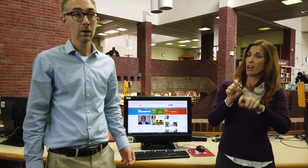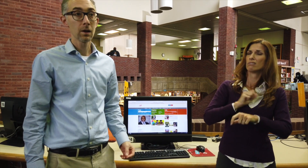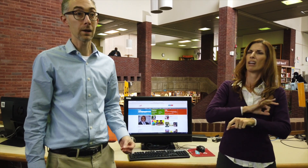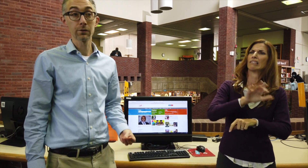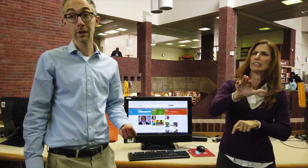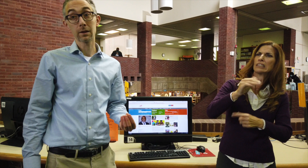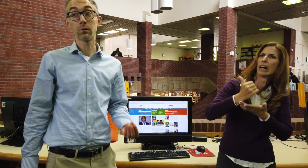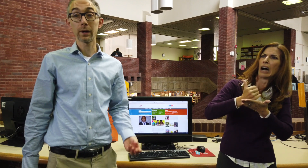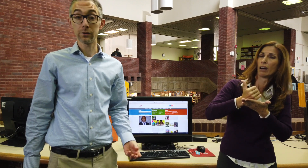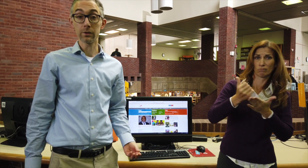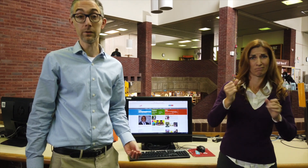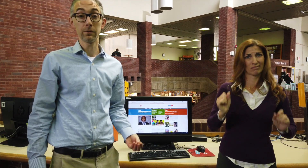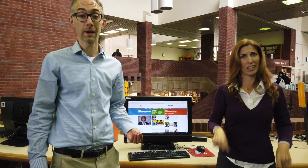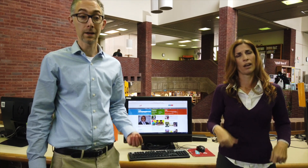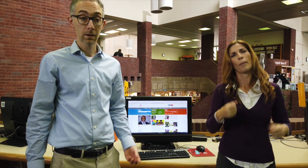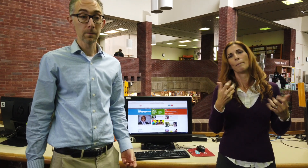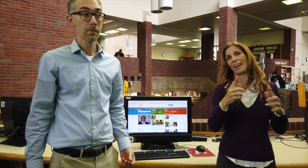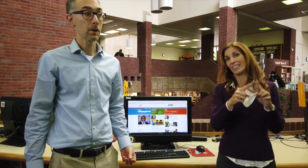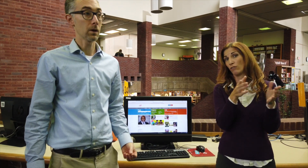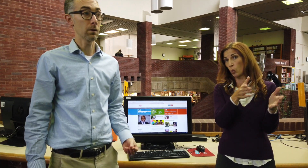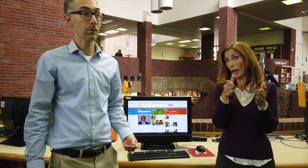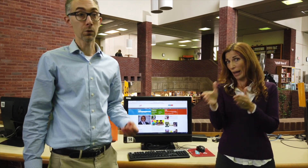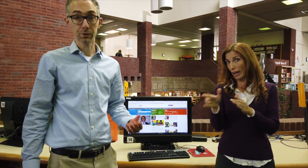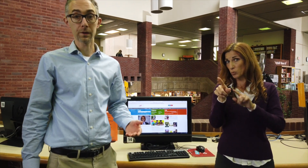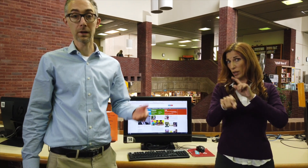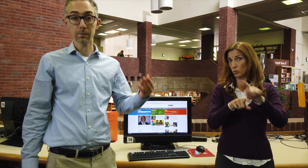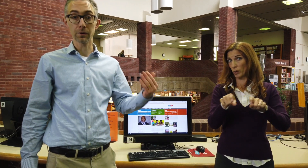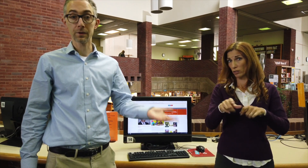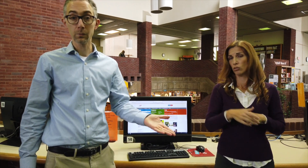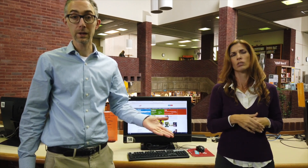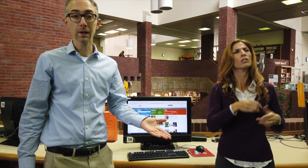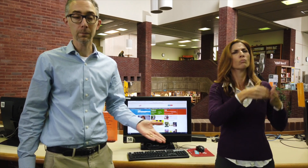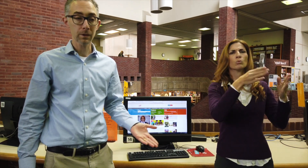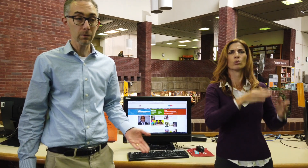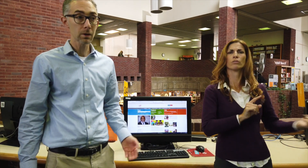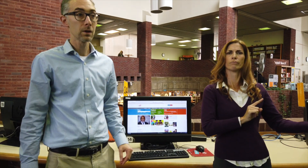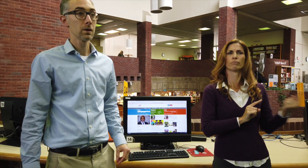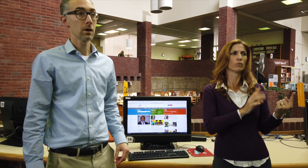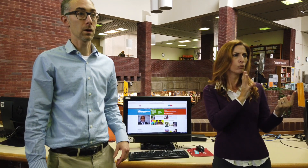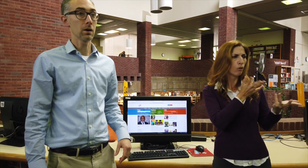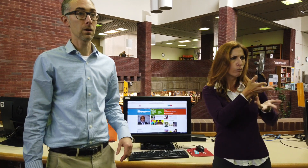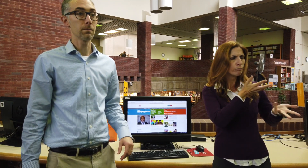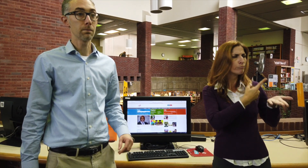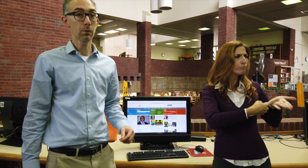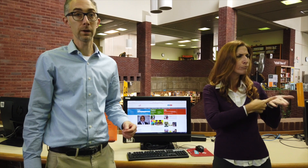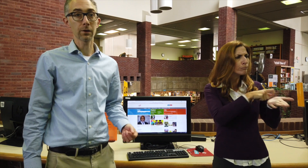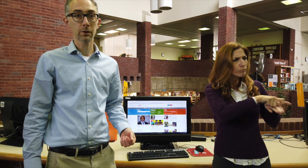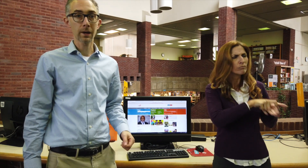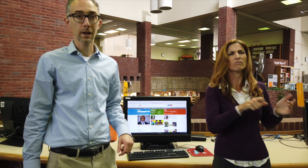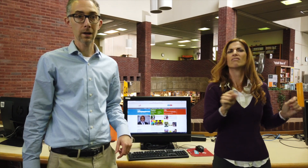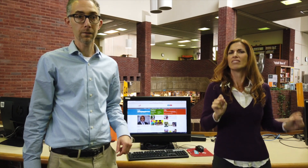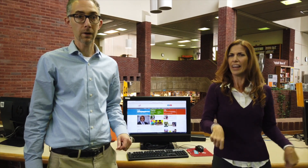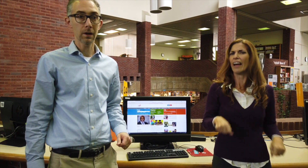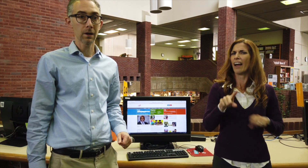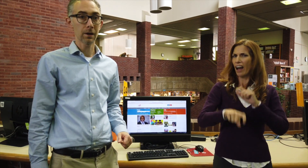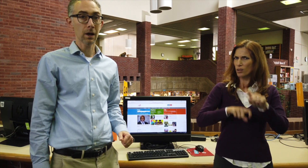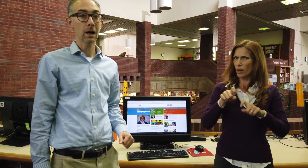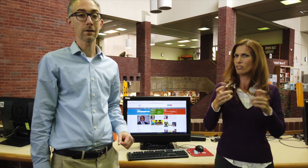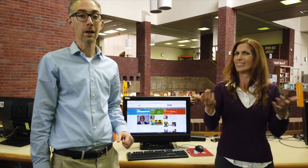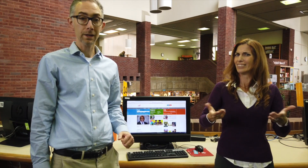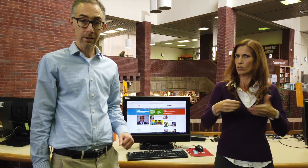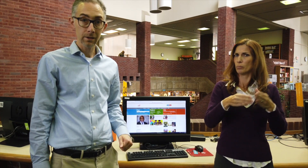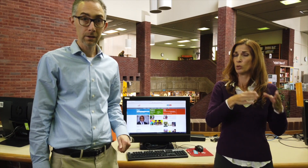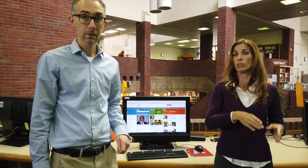questions. And there's lots of ways you can do that. Of course, in person we can help you, but we also have